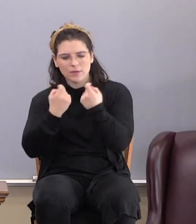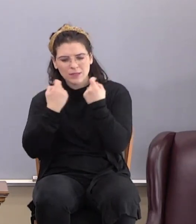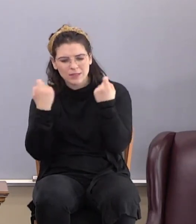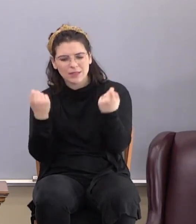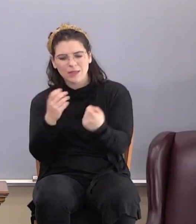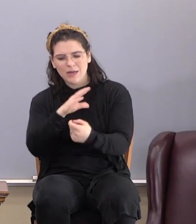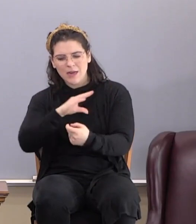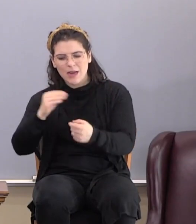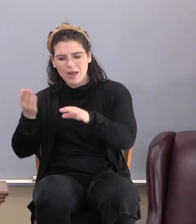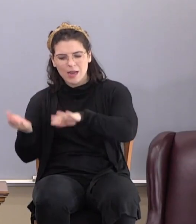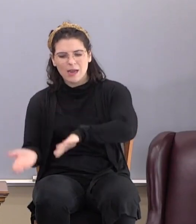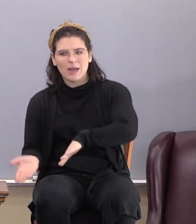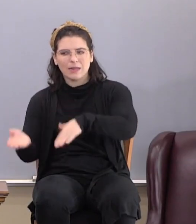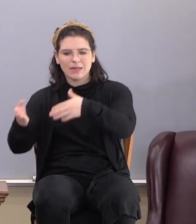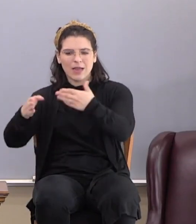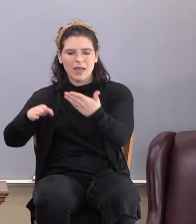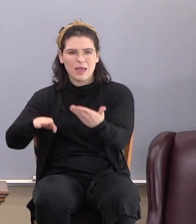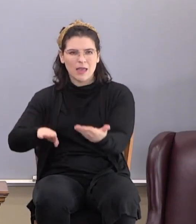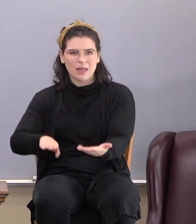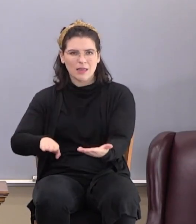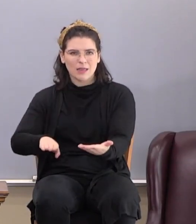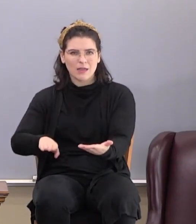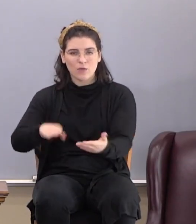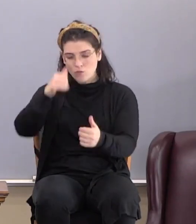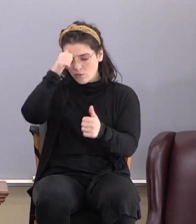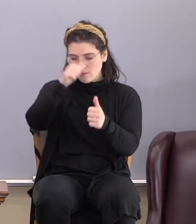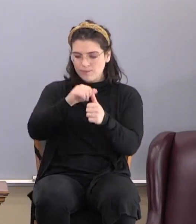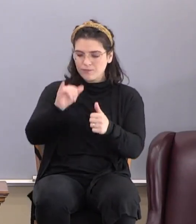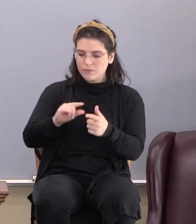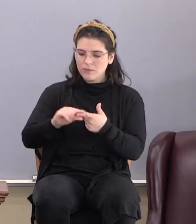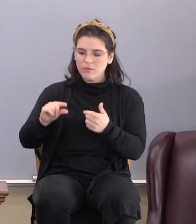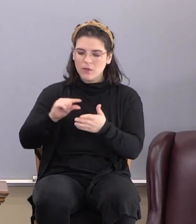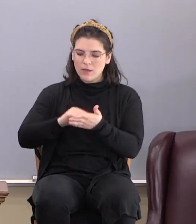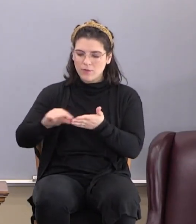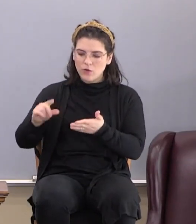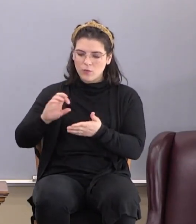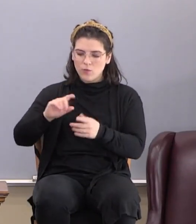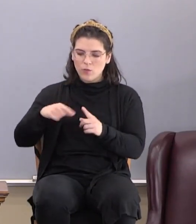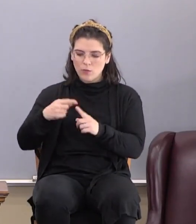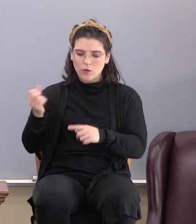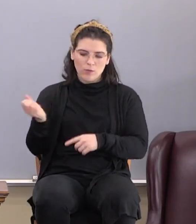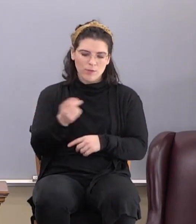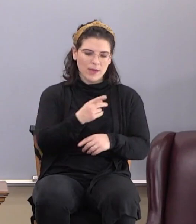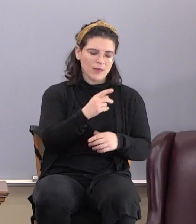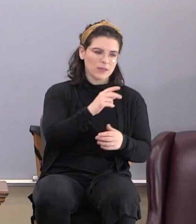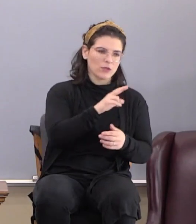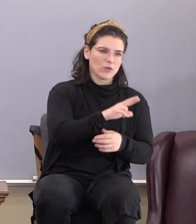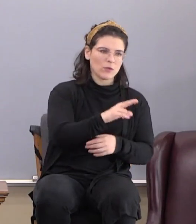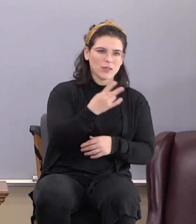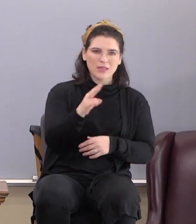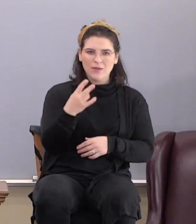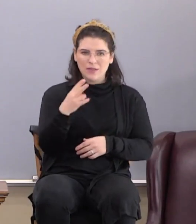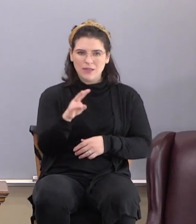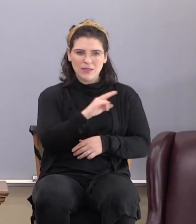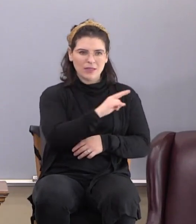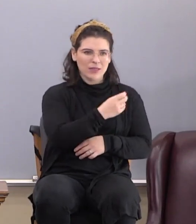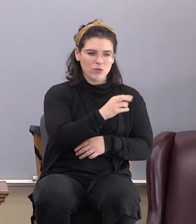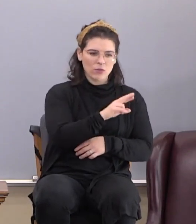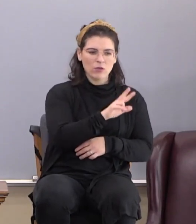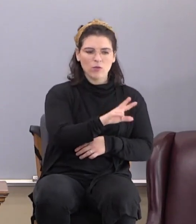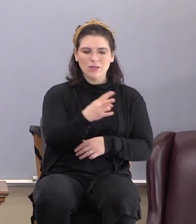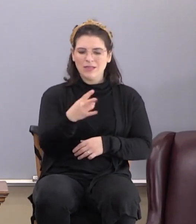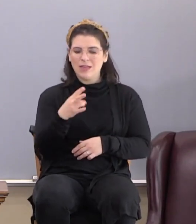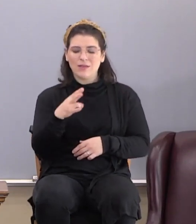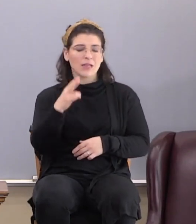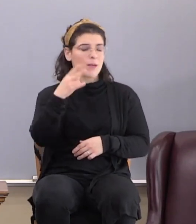death. Remember this verse when we go back to chapter 3 of 2 Corinthians, verse 17. Paul's going to